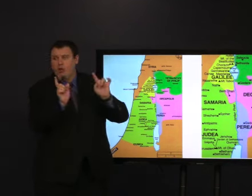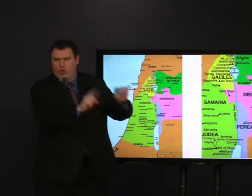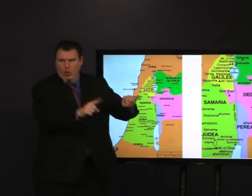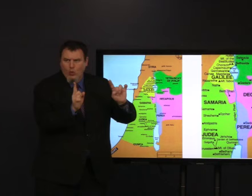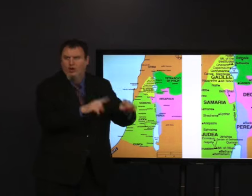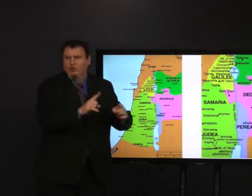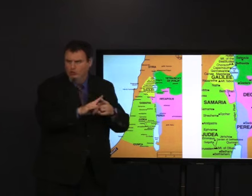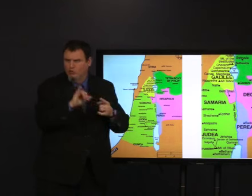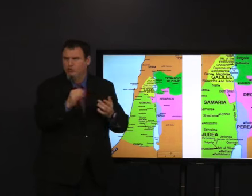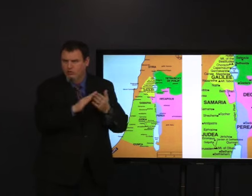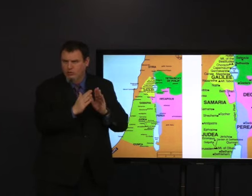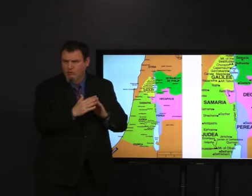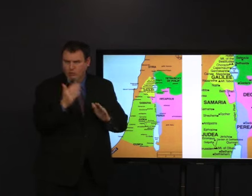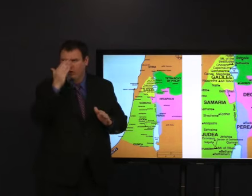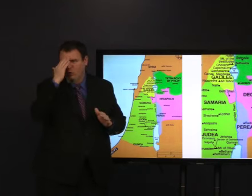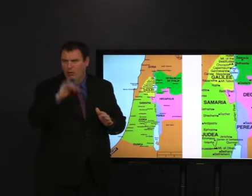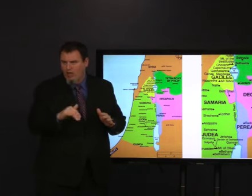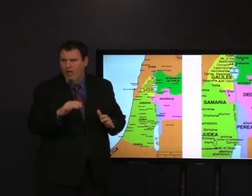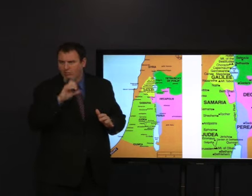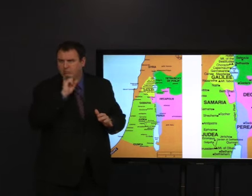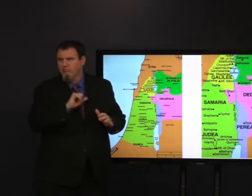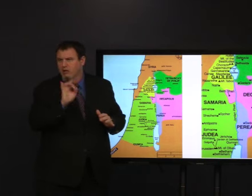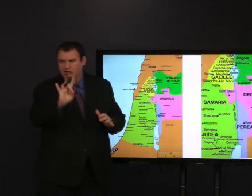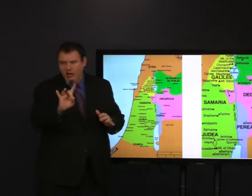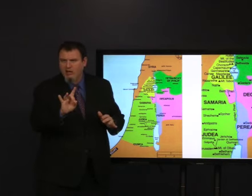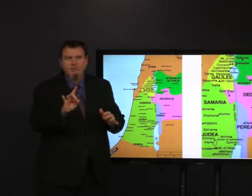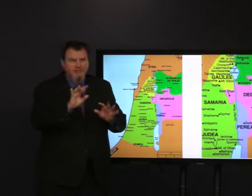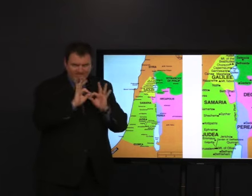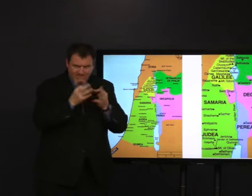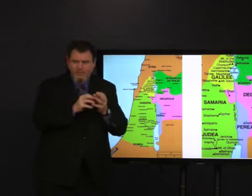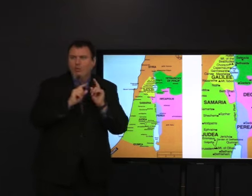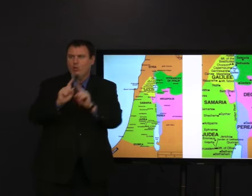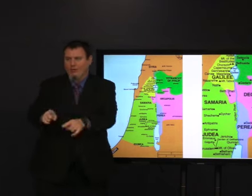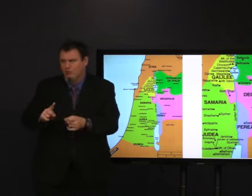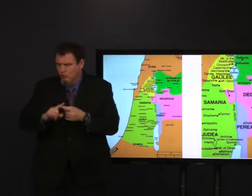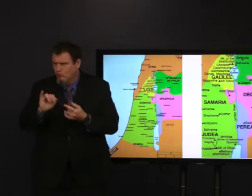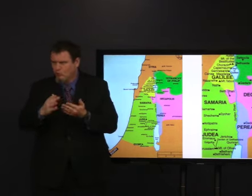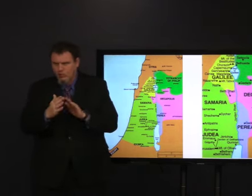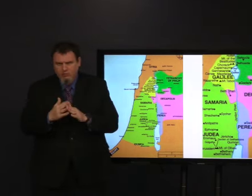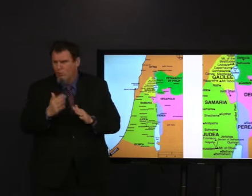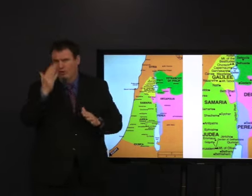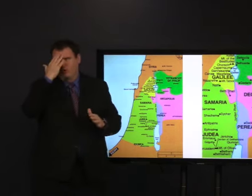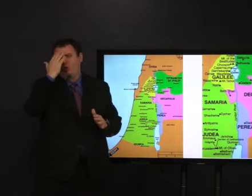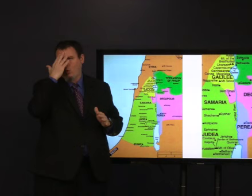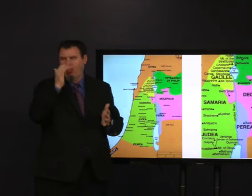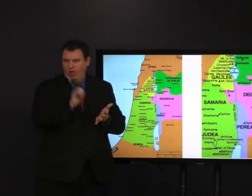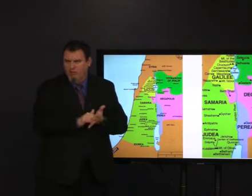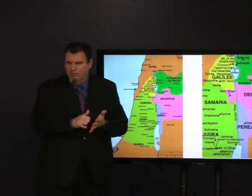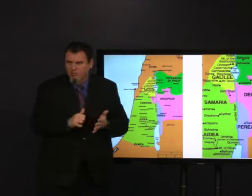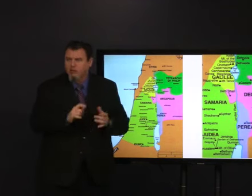feasted. And when Jesus was growing up, he went to the temple at the age of 8 with his family.